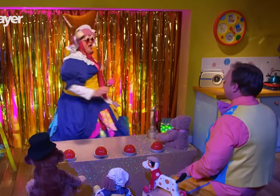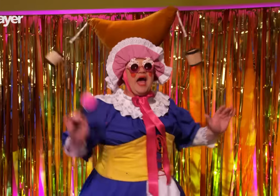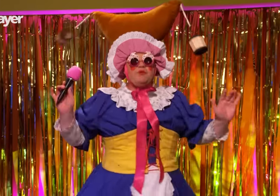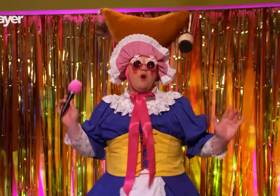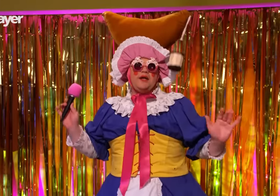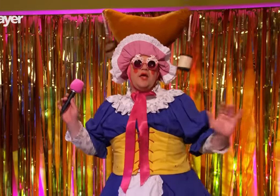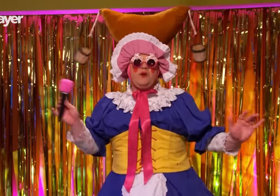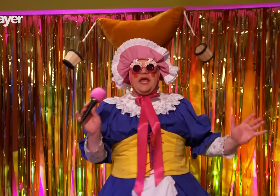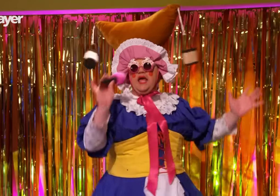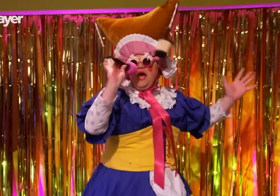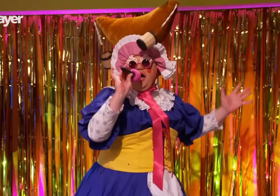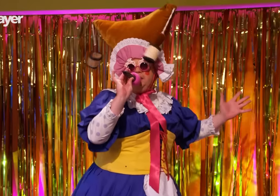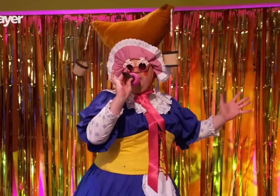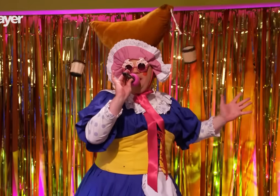I'm the one and only Aunt Polly!